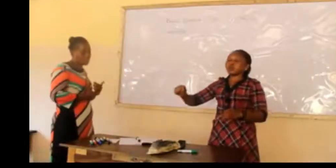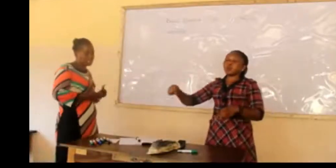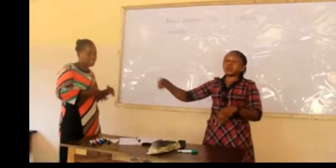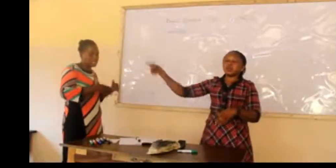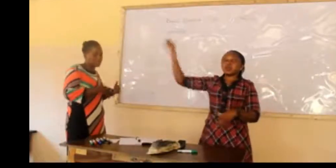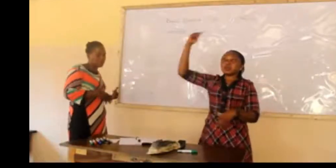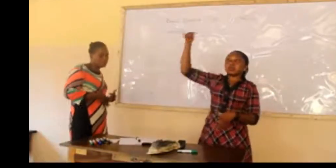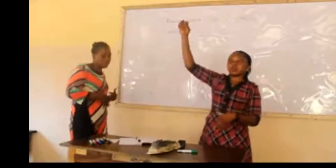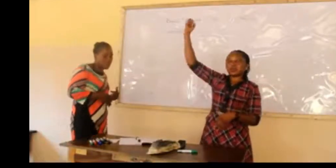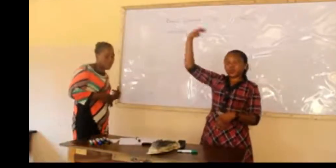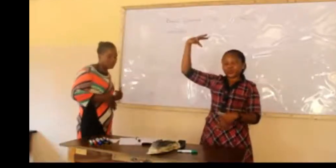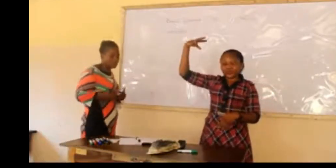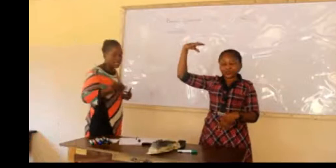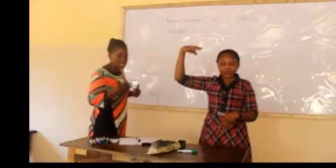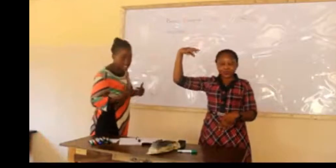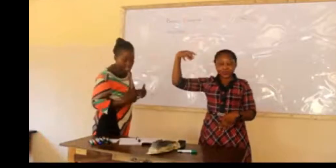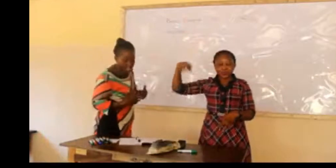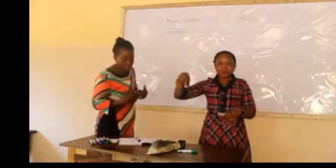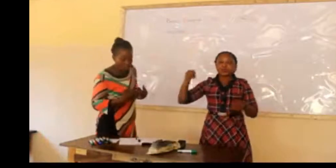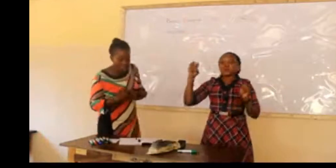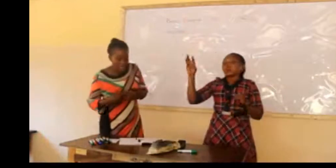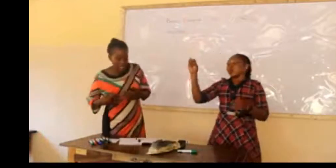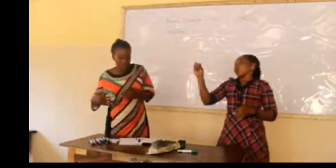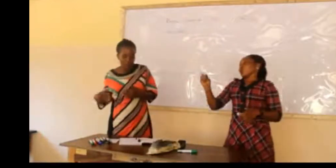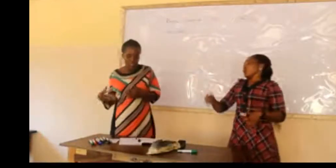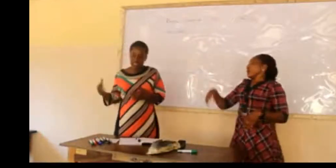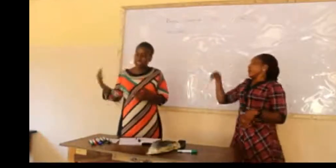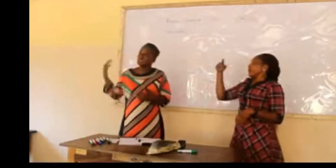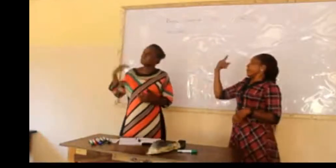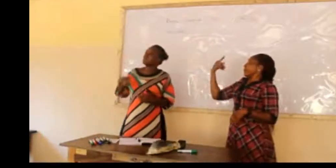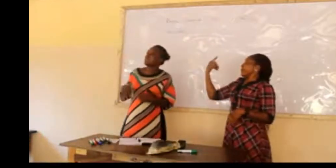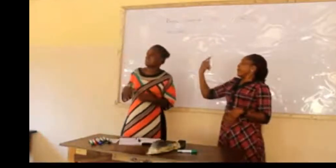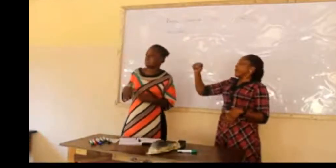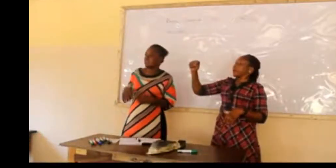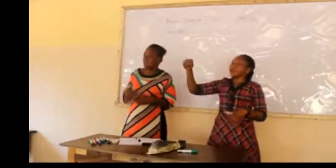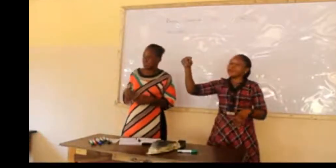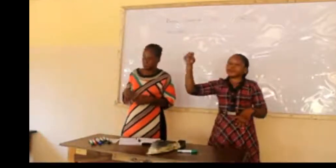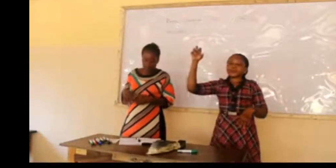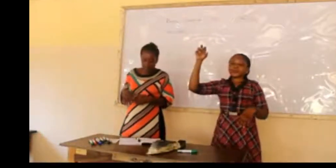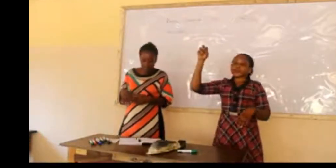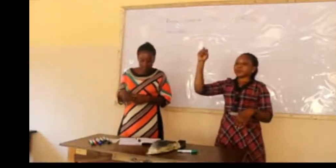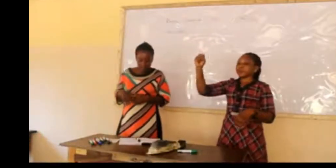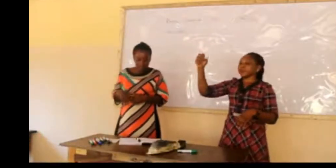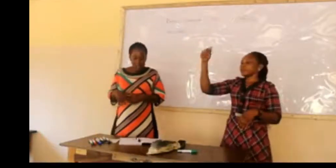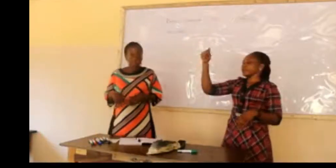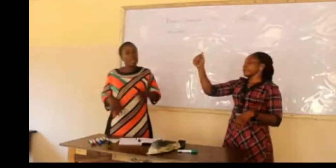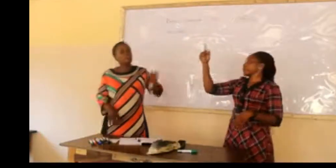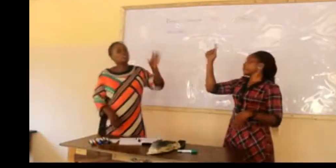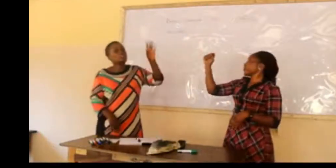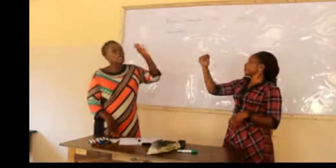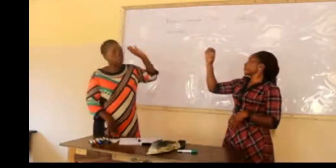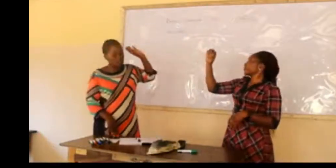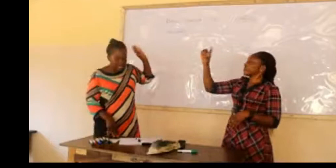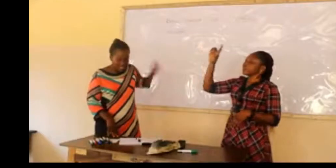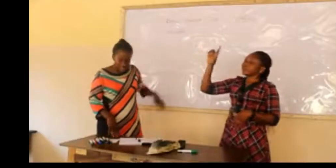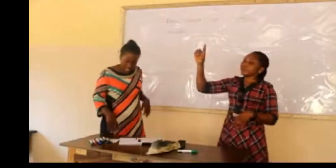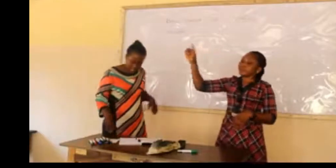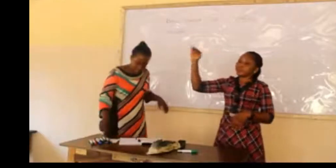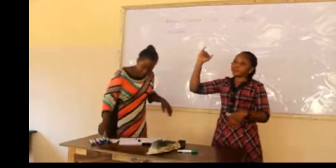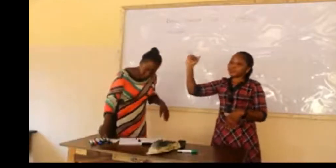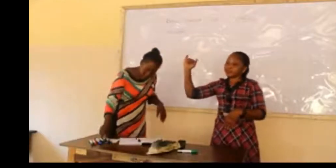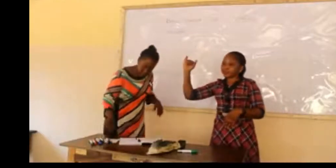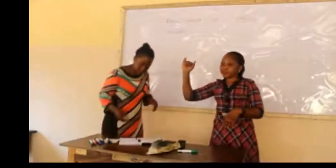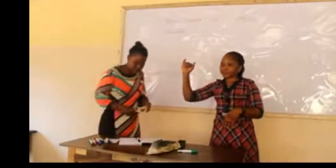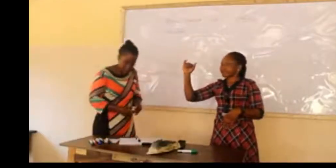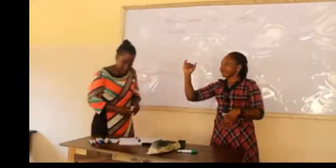any object that moves around the earth or anybody in space. We have 2 types of